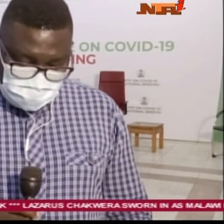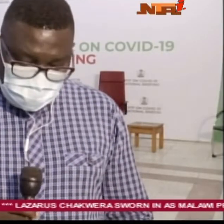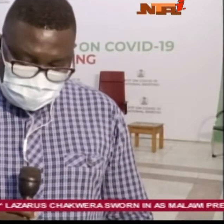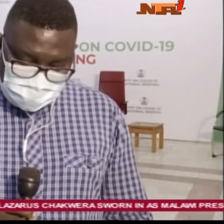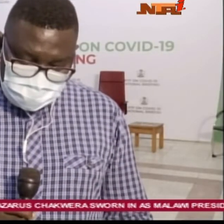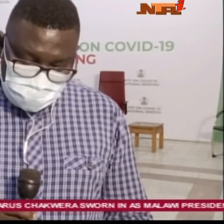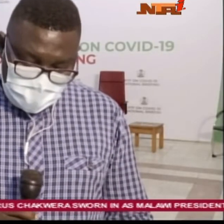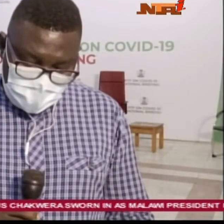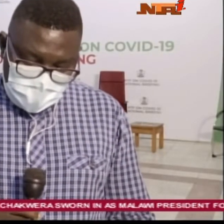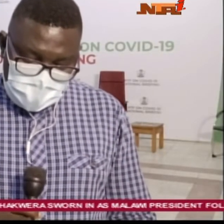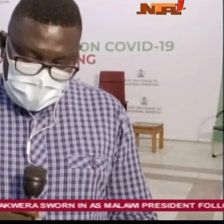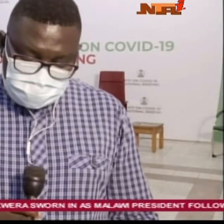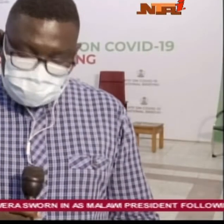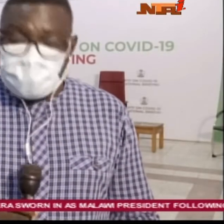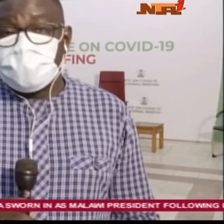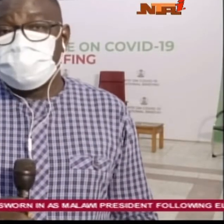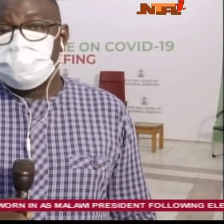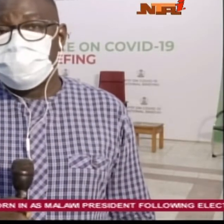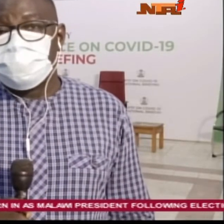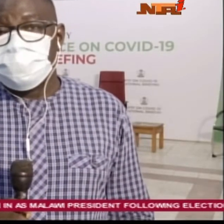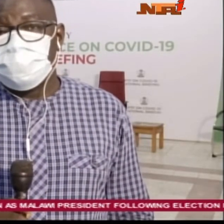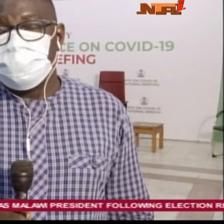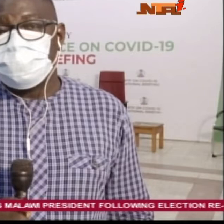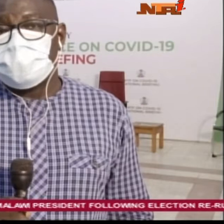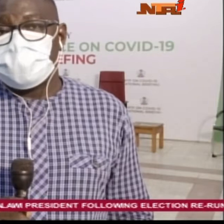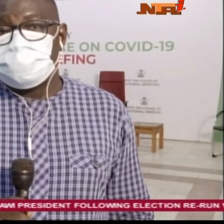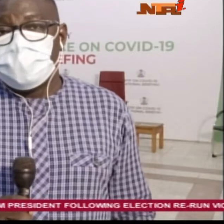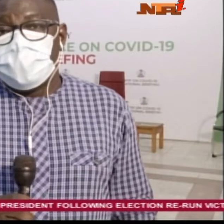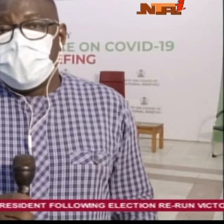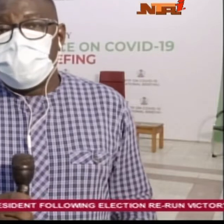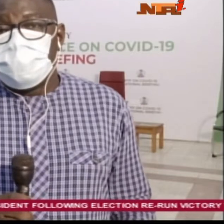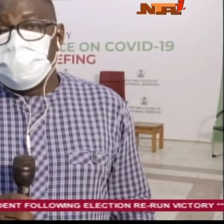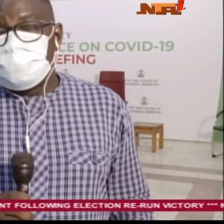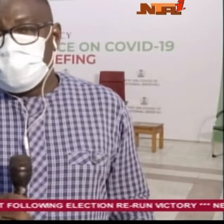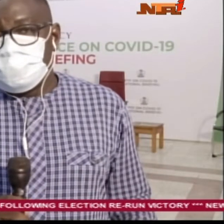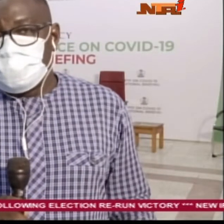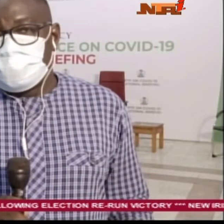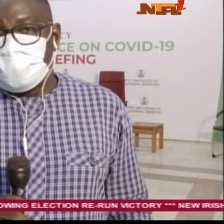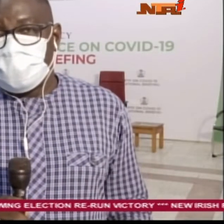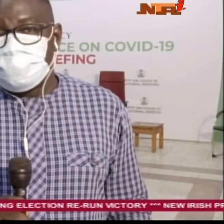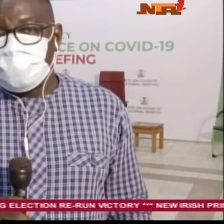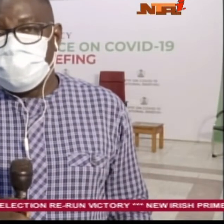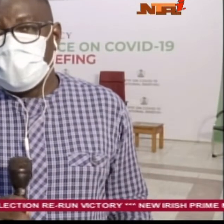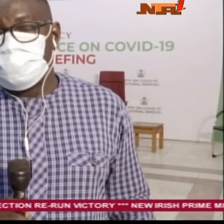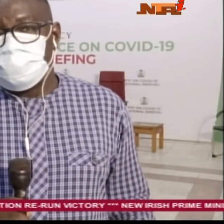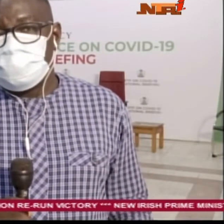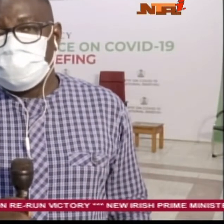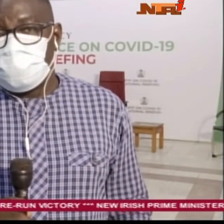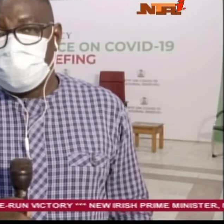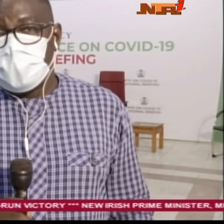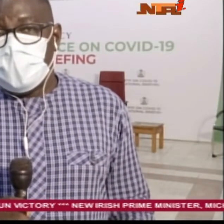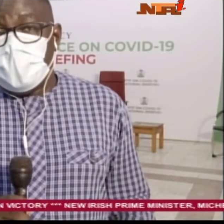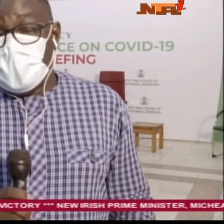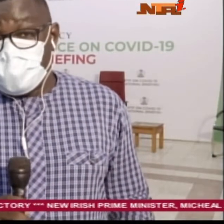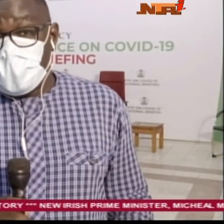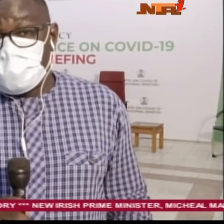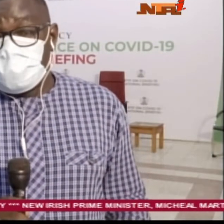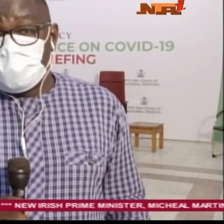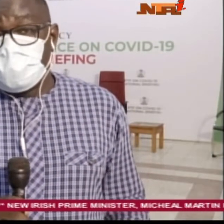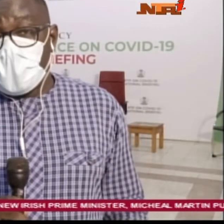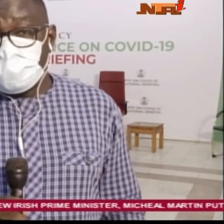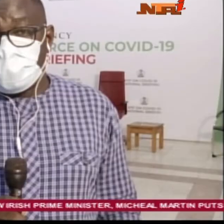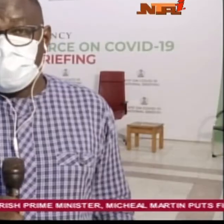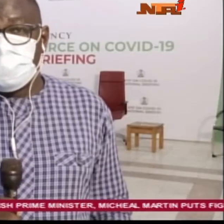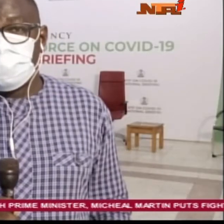of the lockdown. And finally, just to note that no changes have been made to the